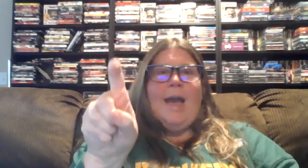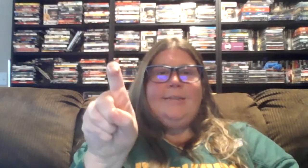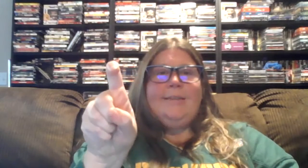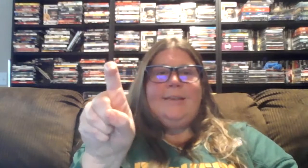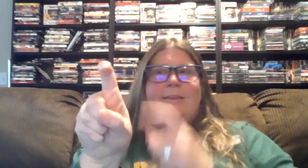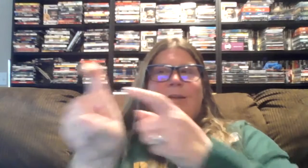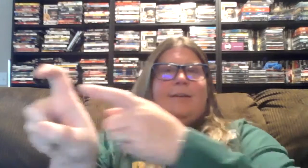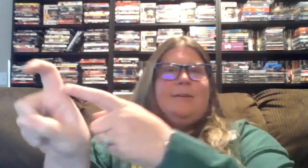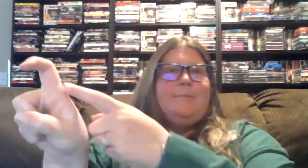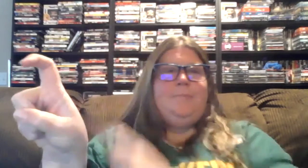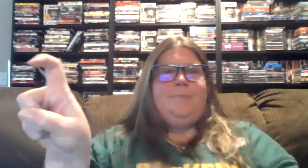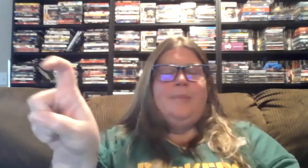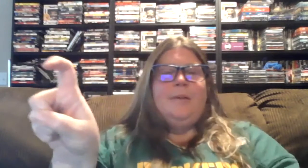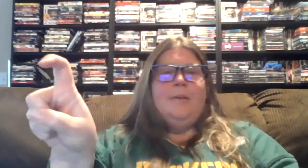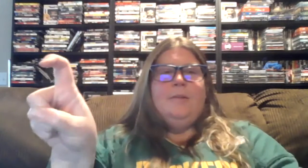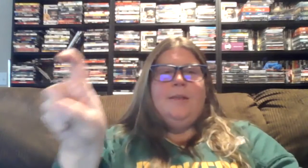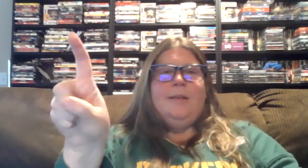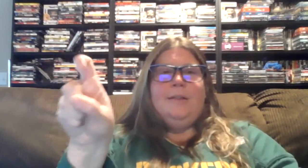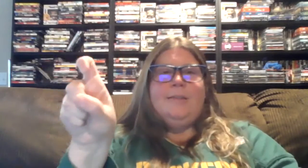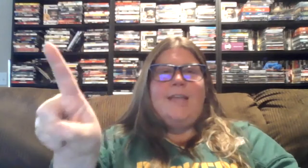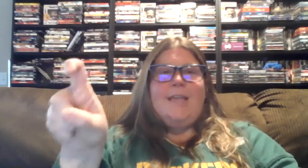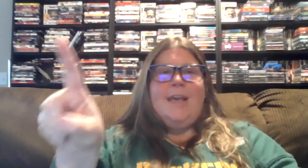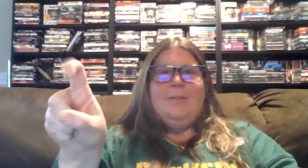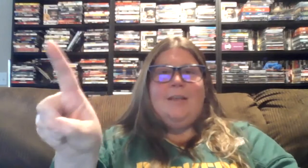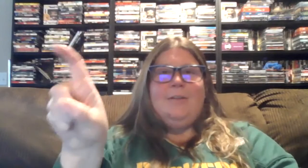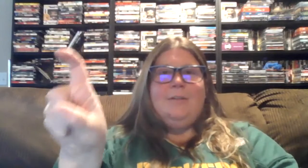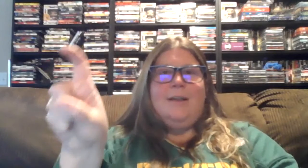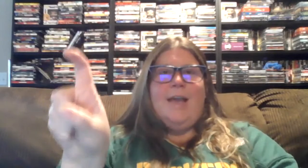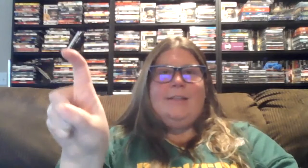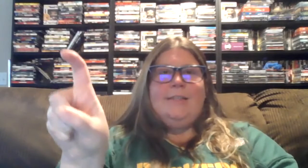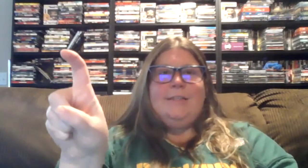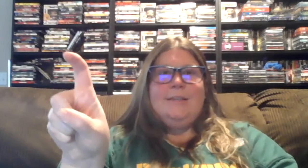X is like a little snake head out there, an X.